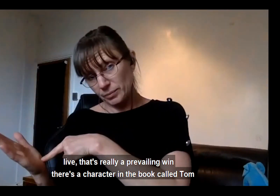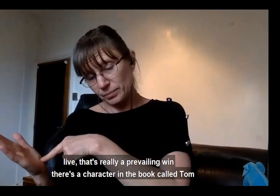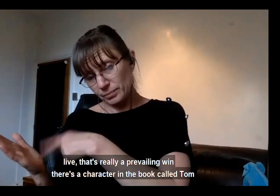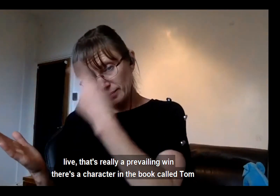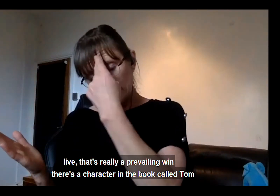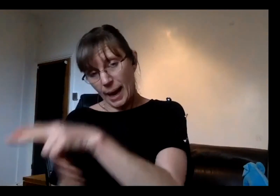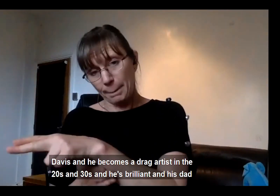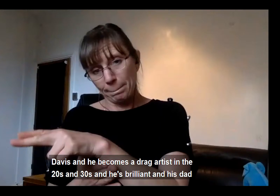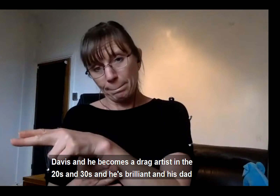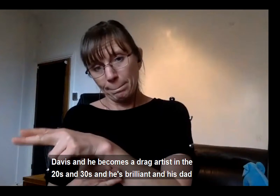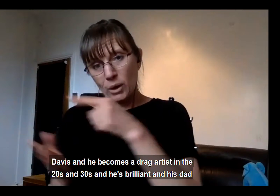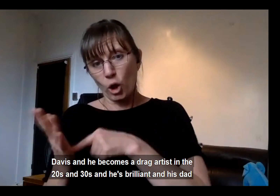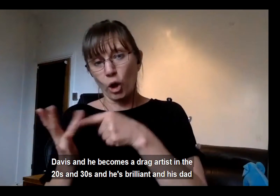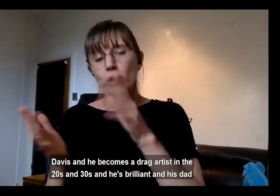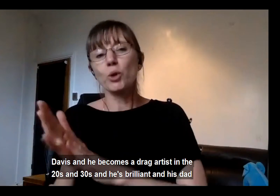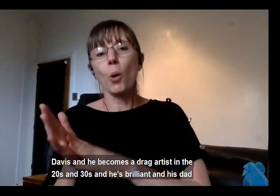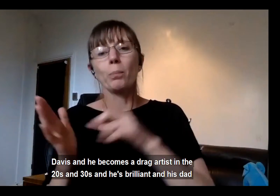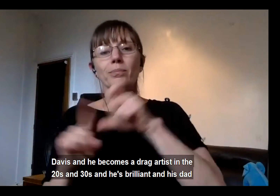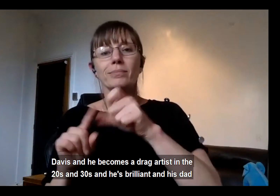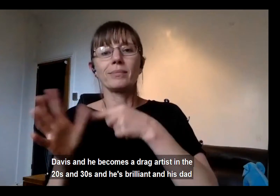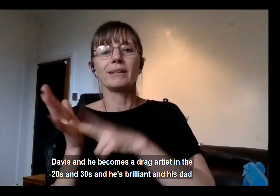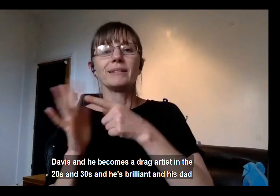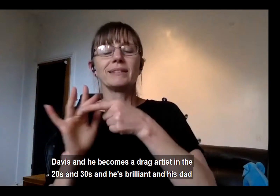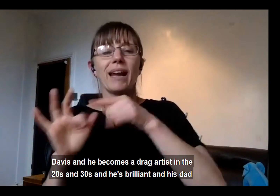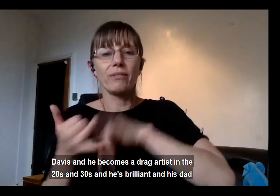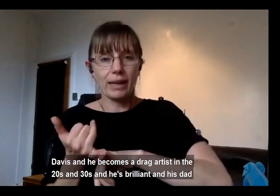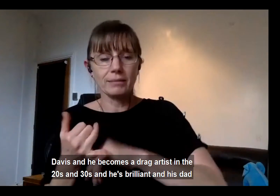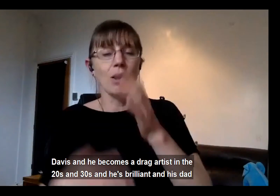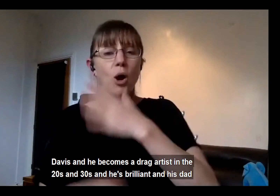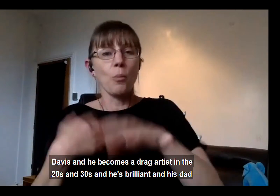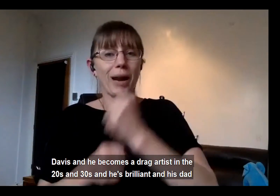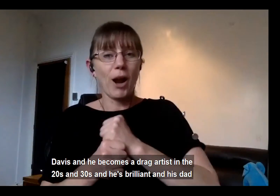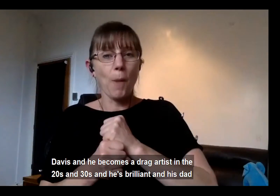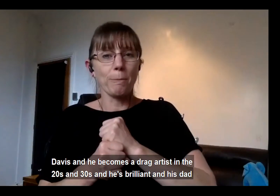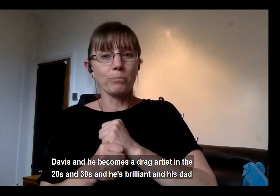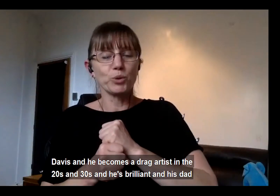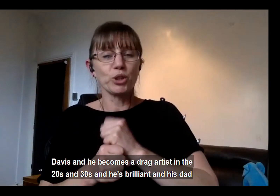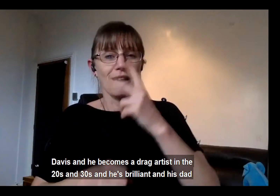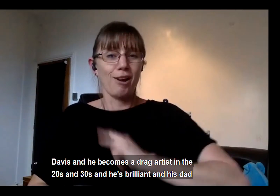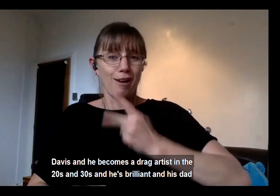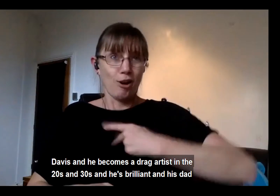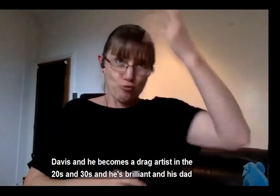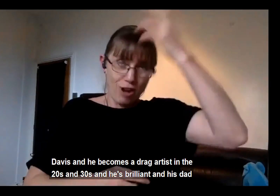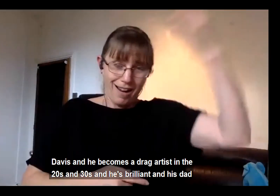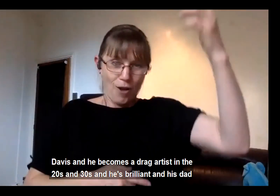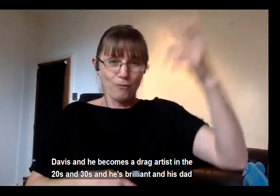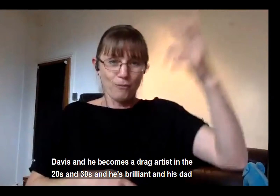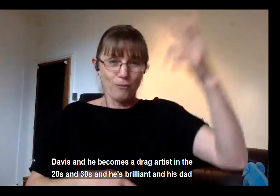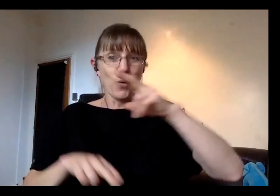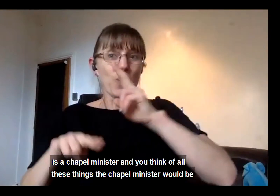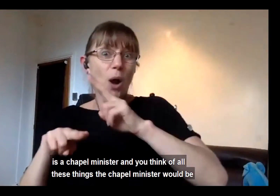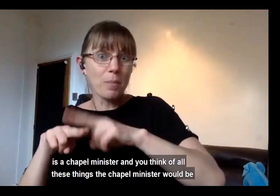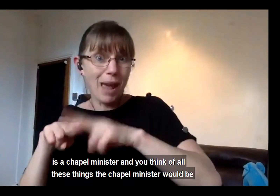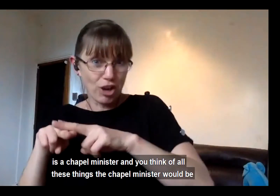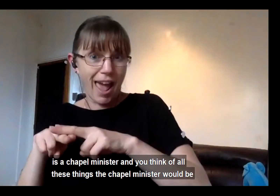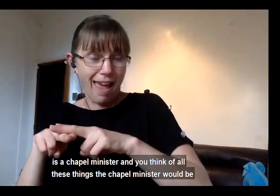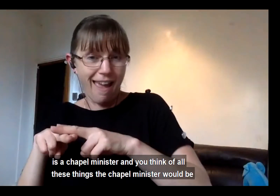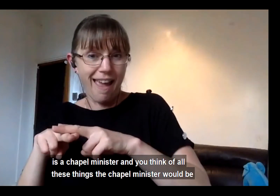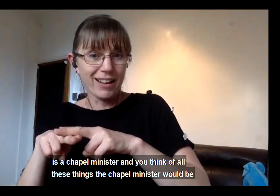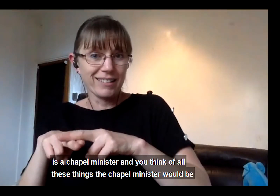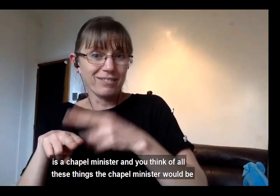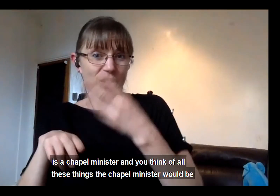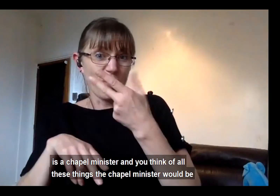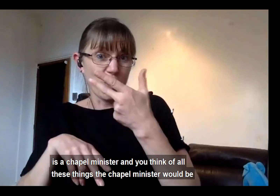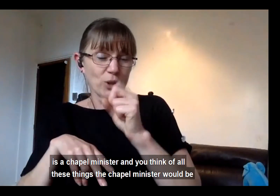called Tom Davis, and he becomes a drag artist for the Folies Bergère in the 20s and 30s, and he's brilliant. And